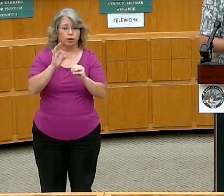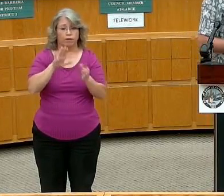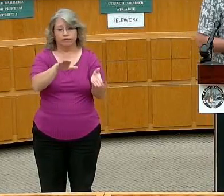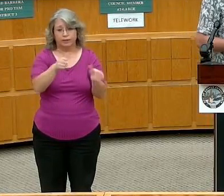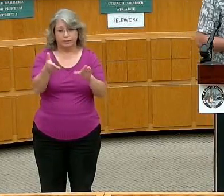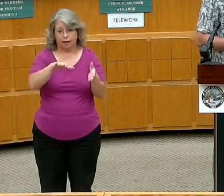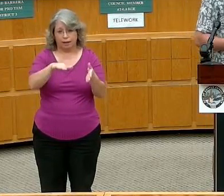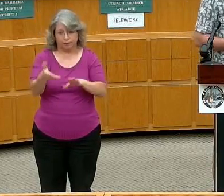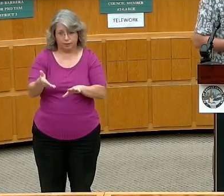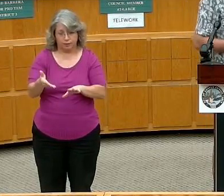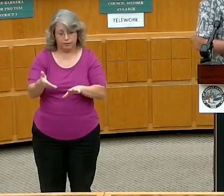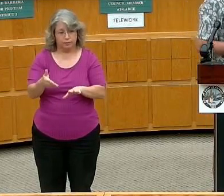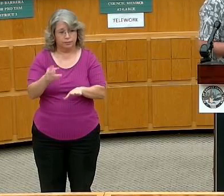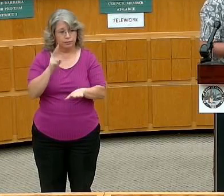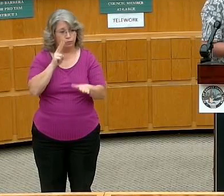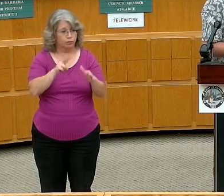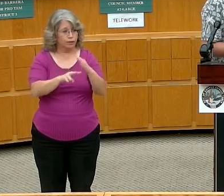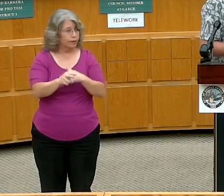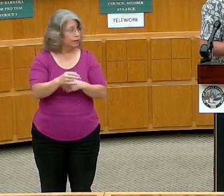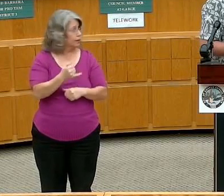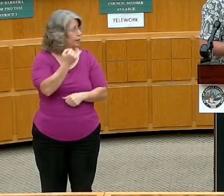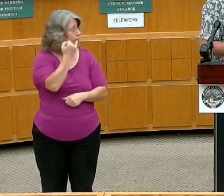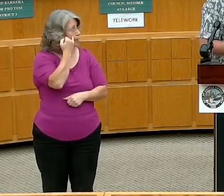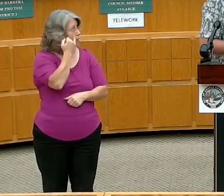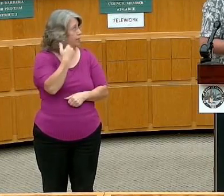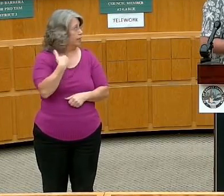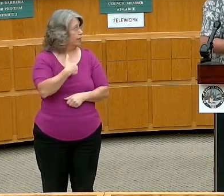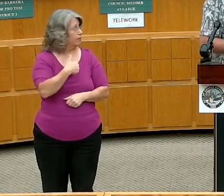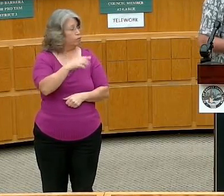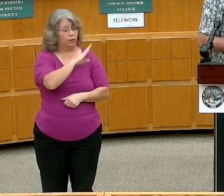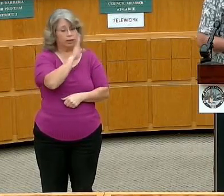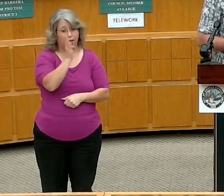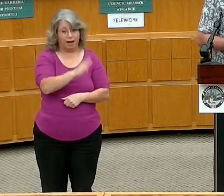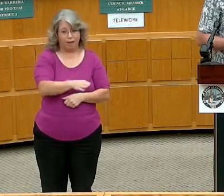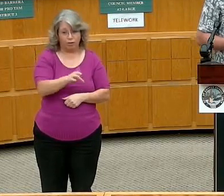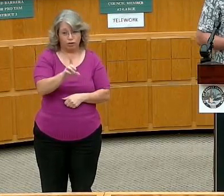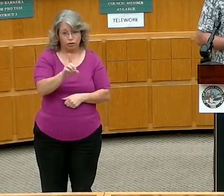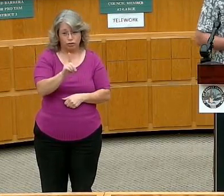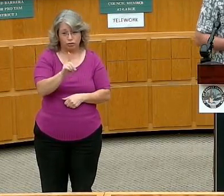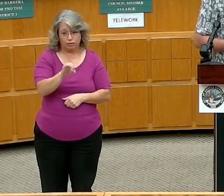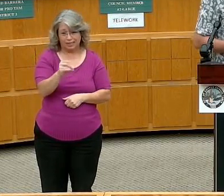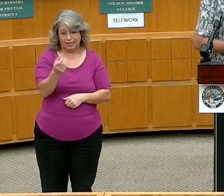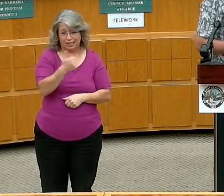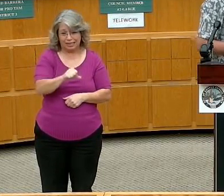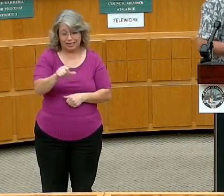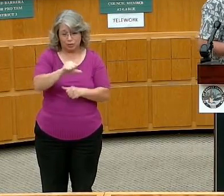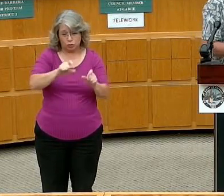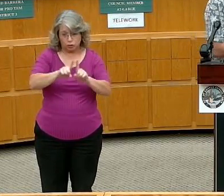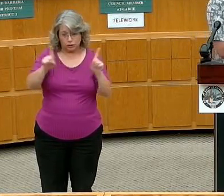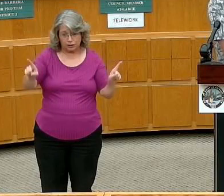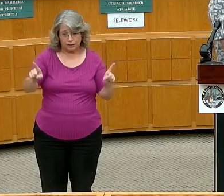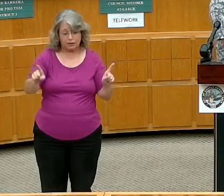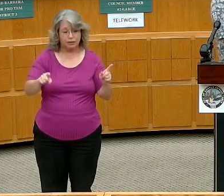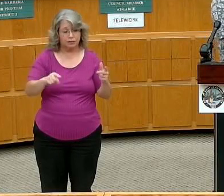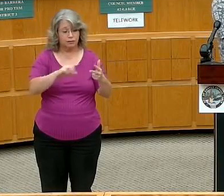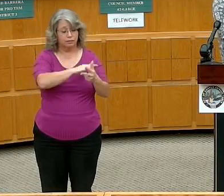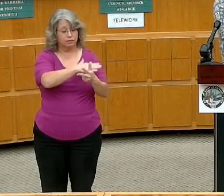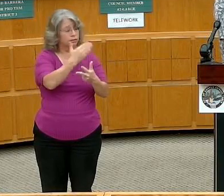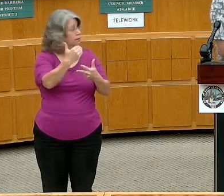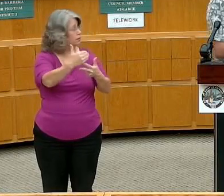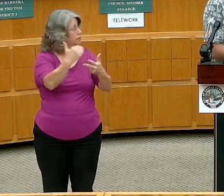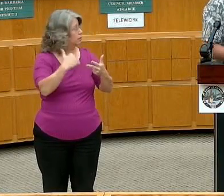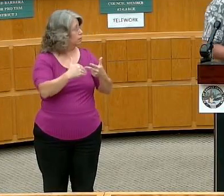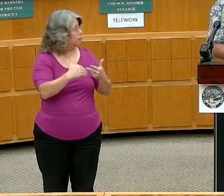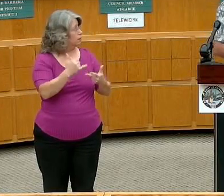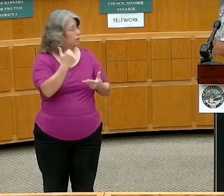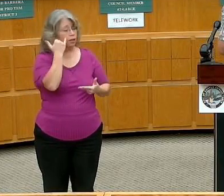if we had never done social distancing? What if we end social distancing today? And what if we keep social